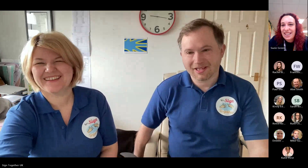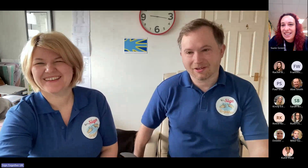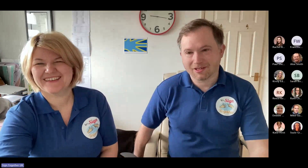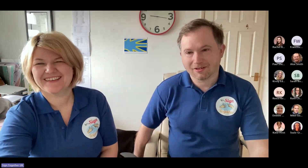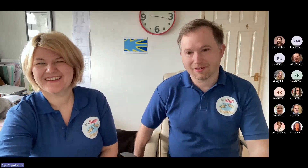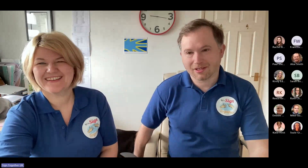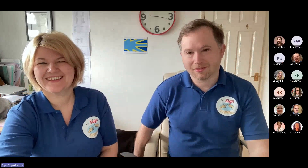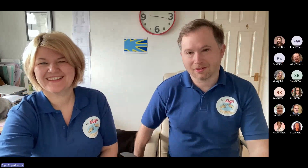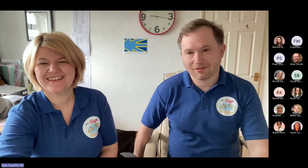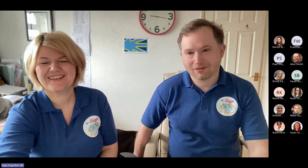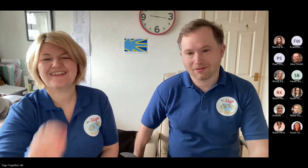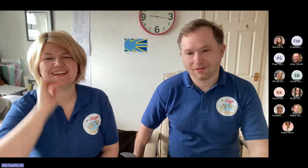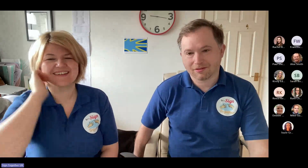Stay on. Okay.